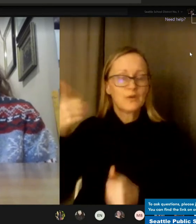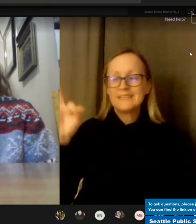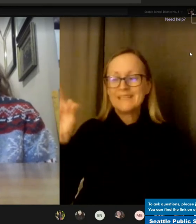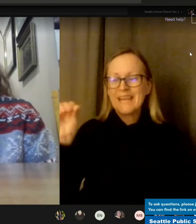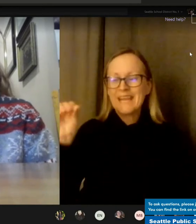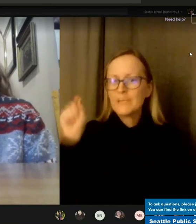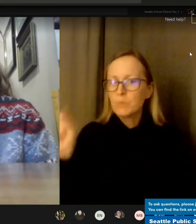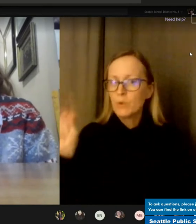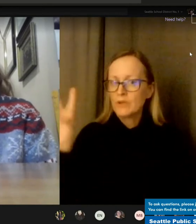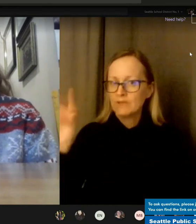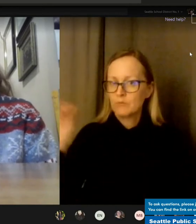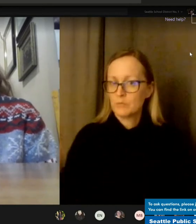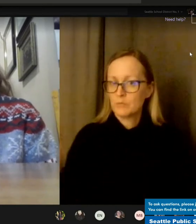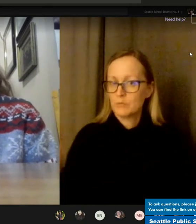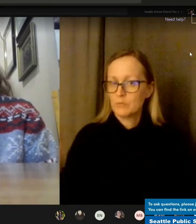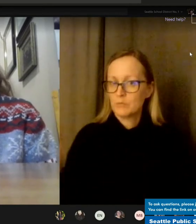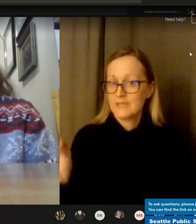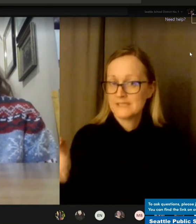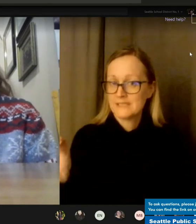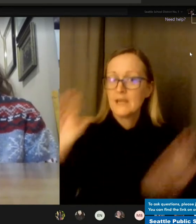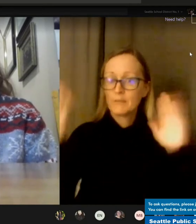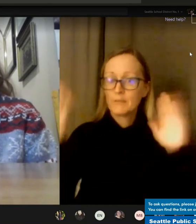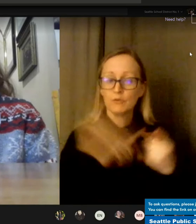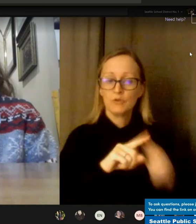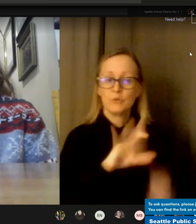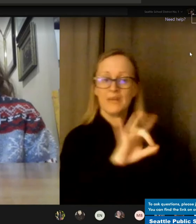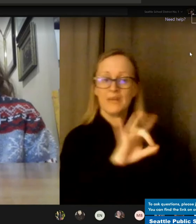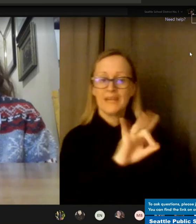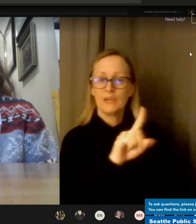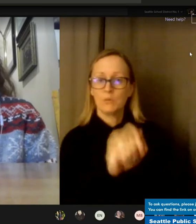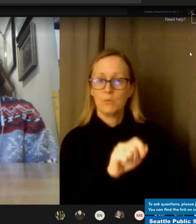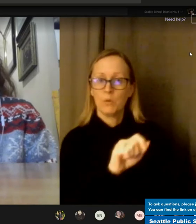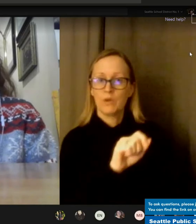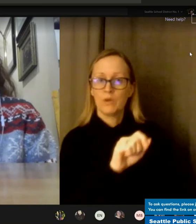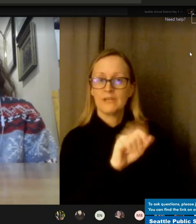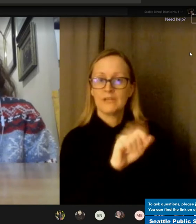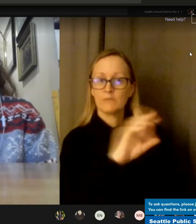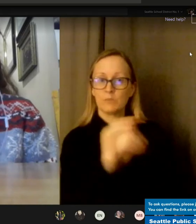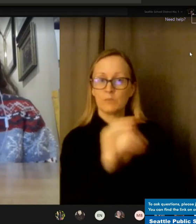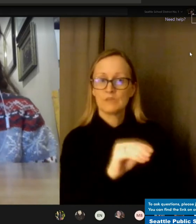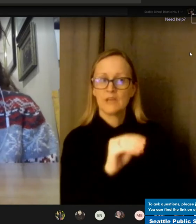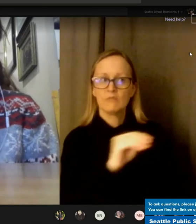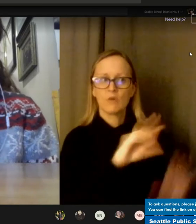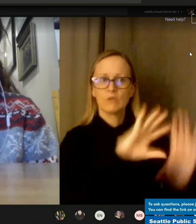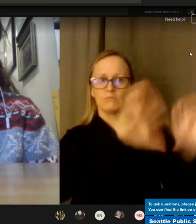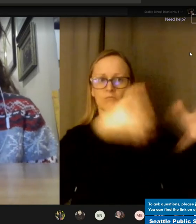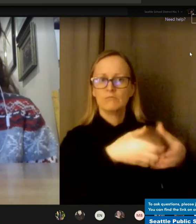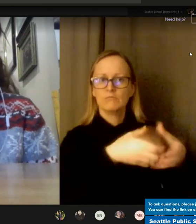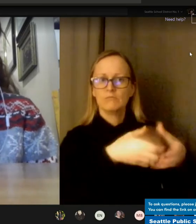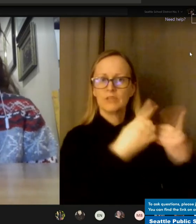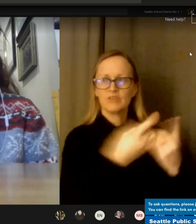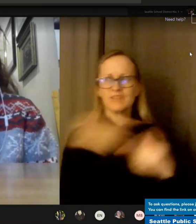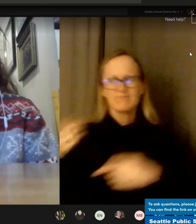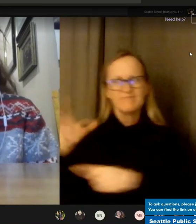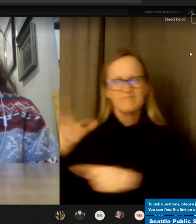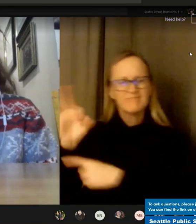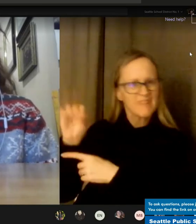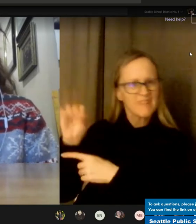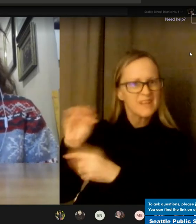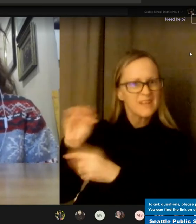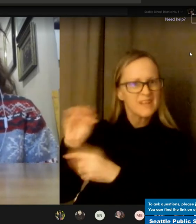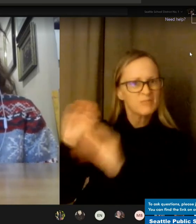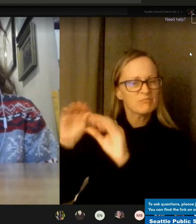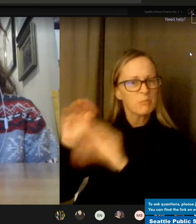90.7% compared to 81.7% for our district overall. So what supports do ELs